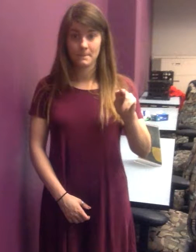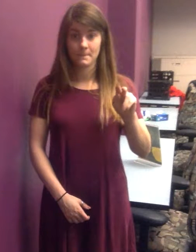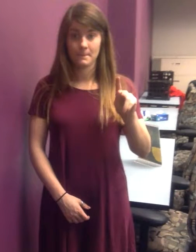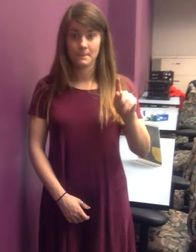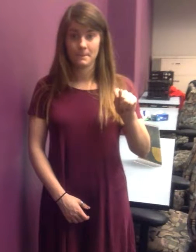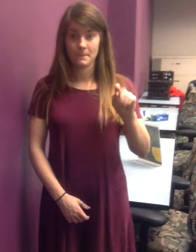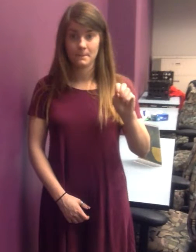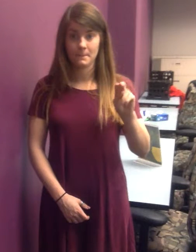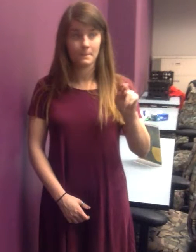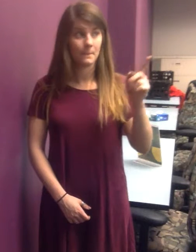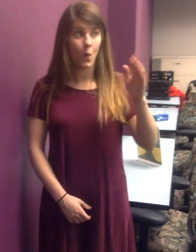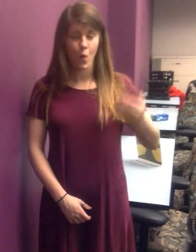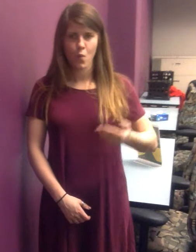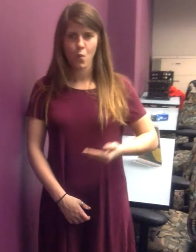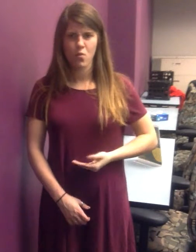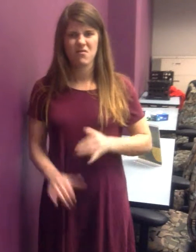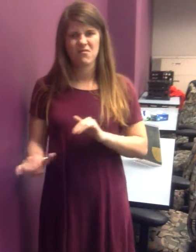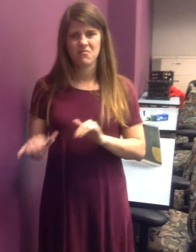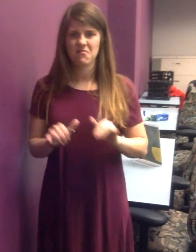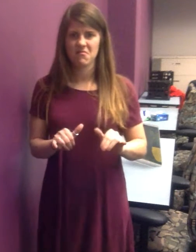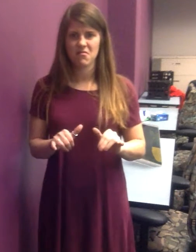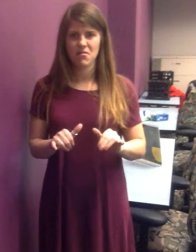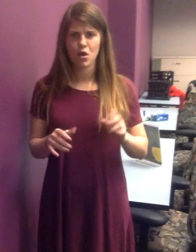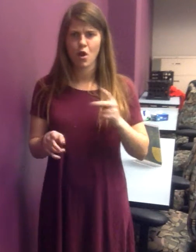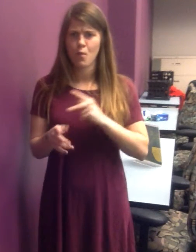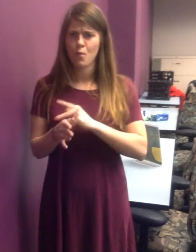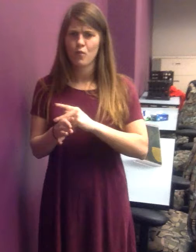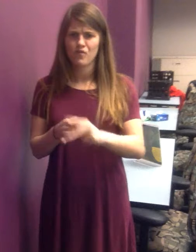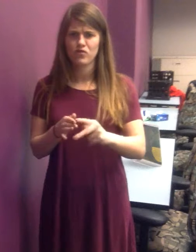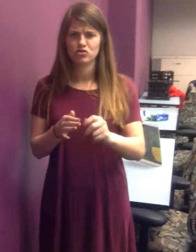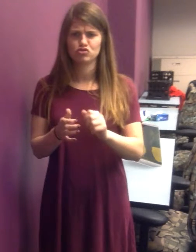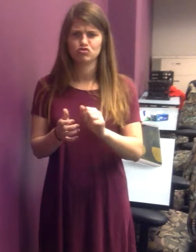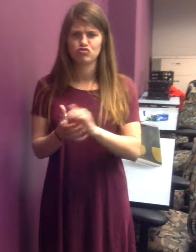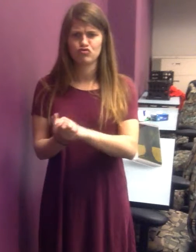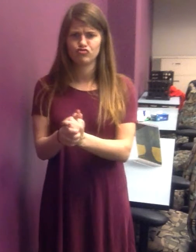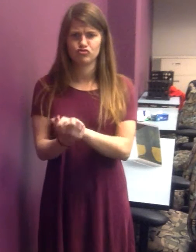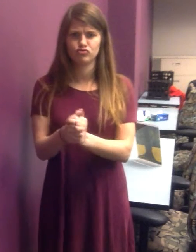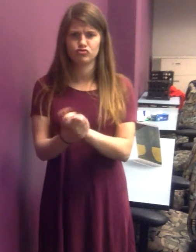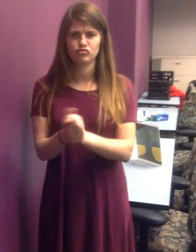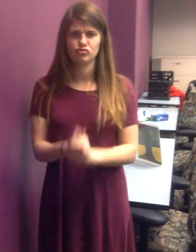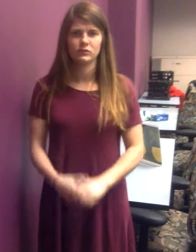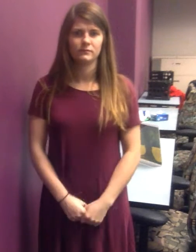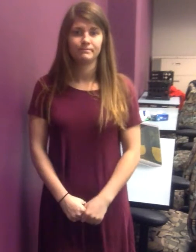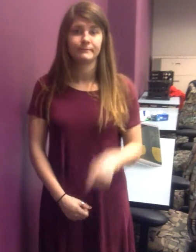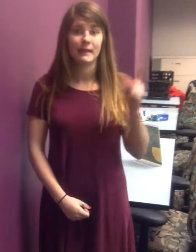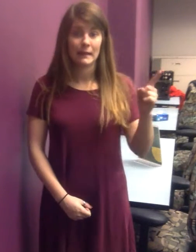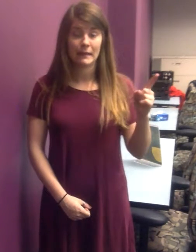former British journalist who admits he has no scientific qualifications. Now we are met on a great